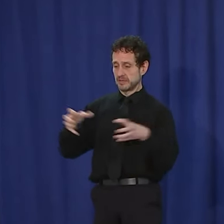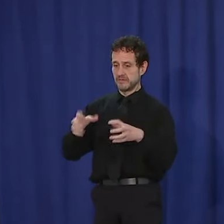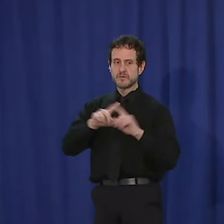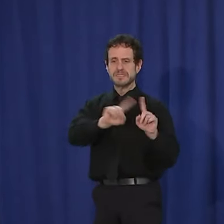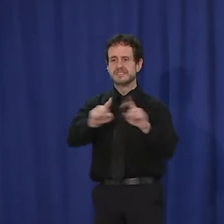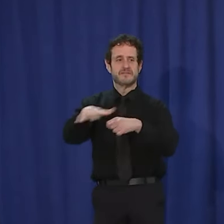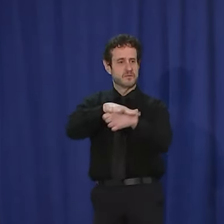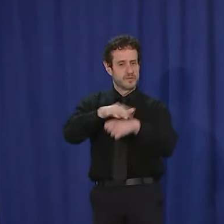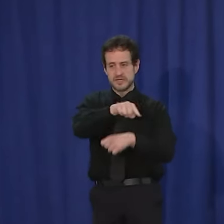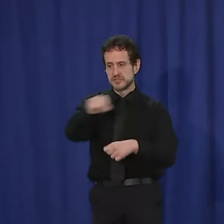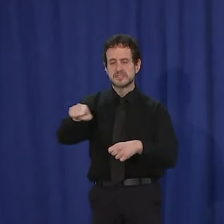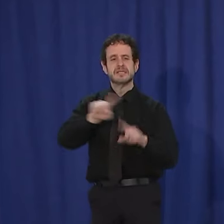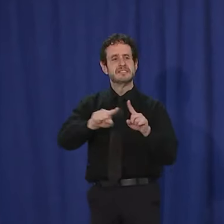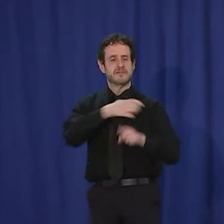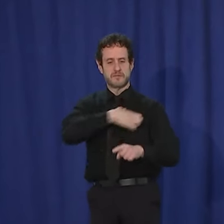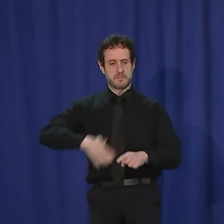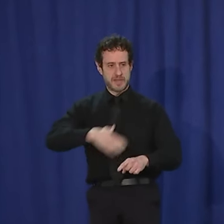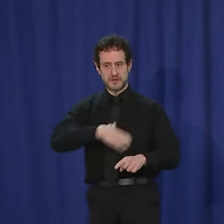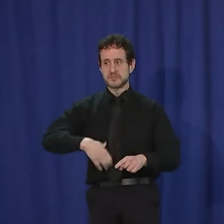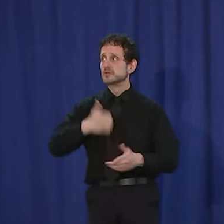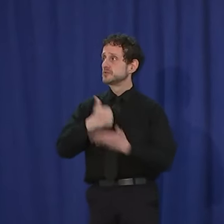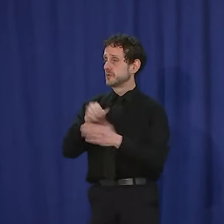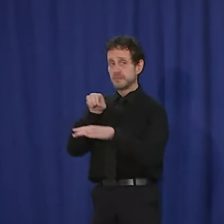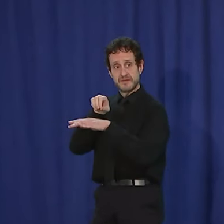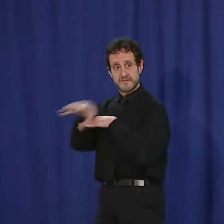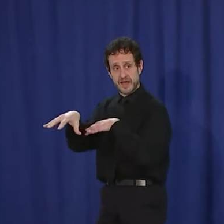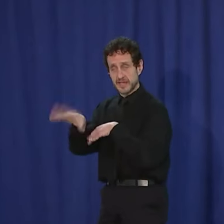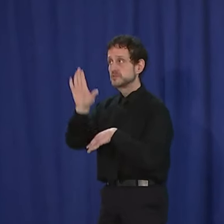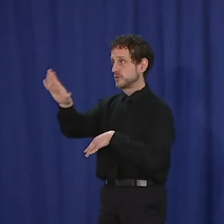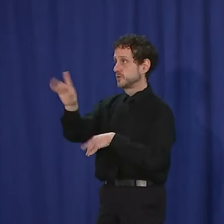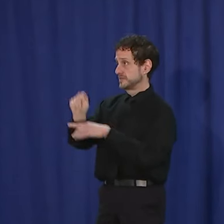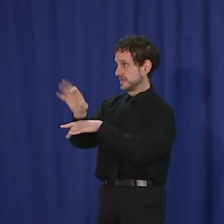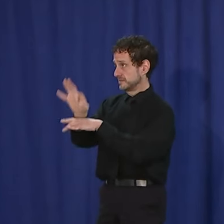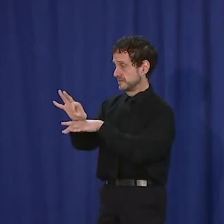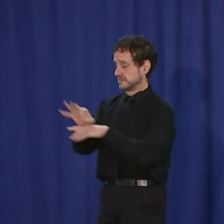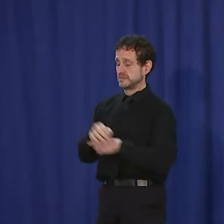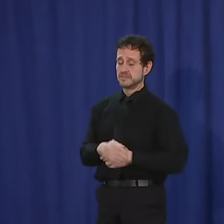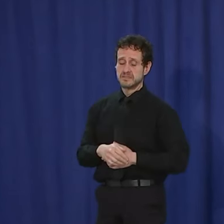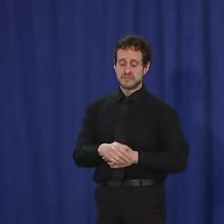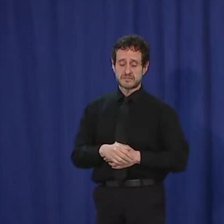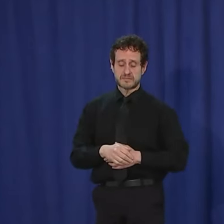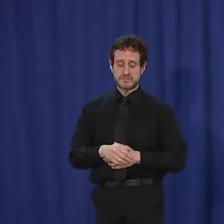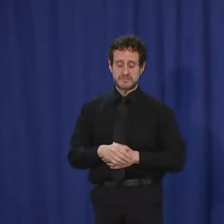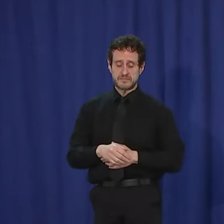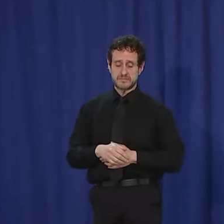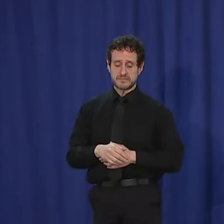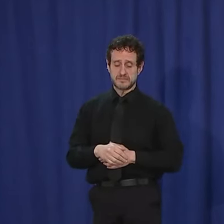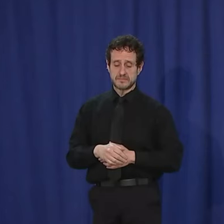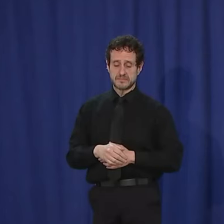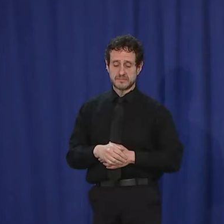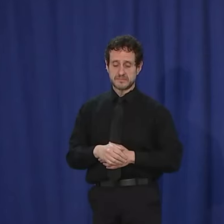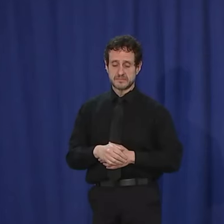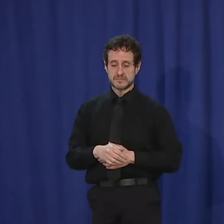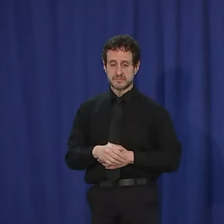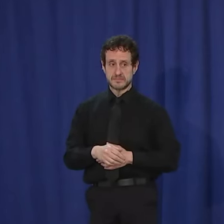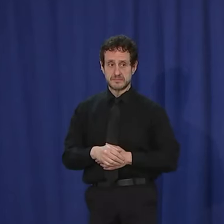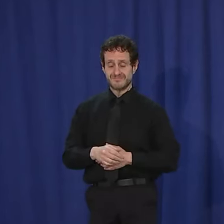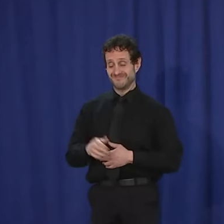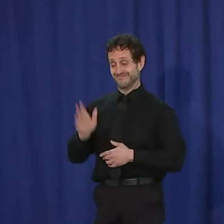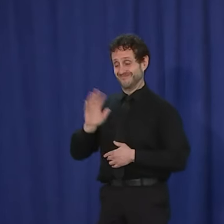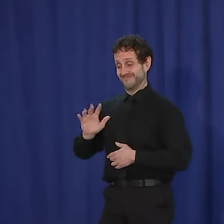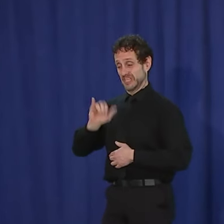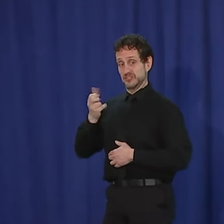diverse group of mayors to help advise the task force. What we've really seen from the beginning of this pandemic, going back